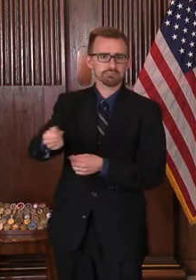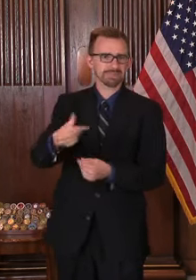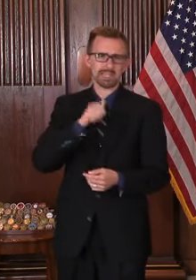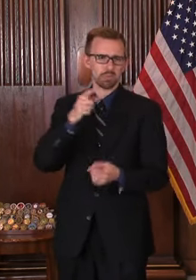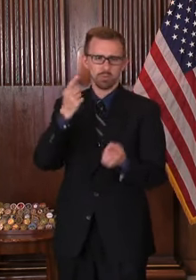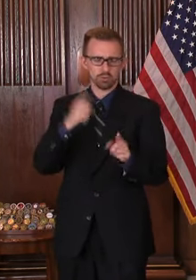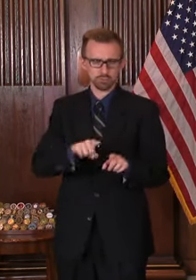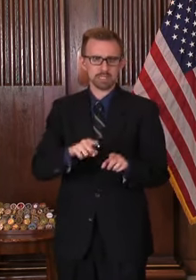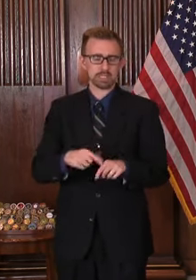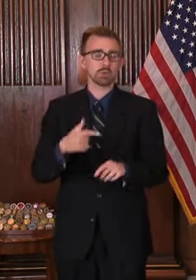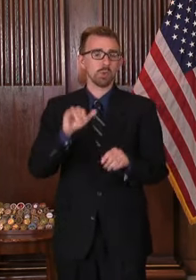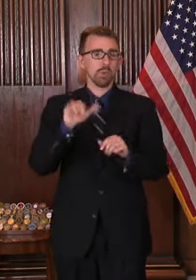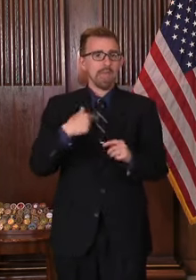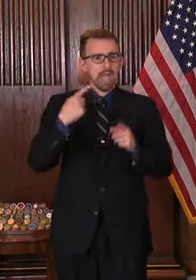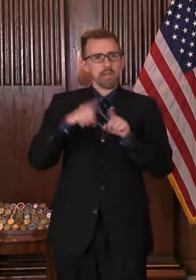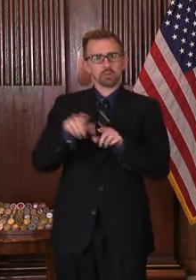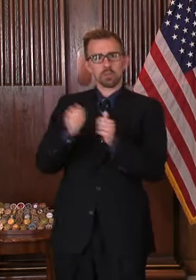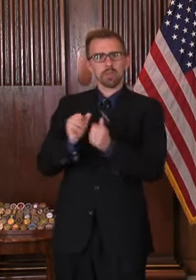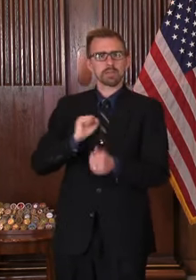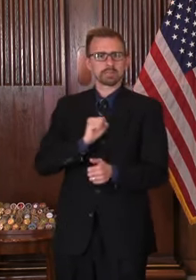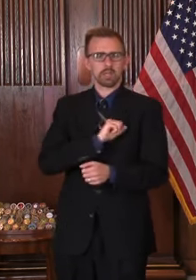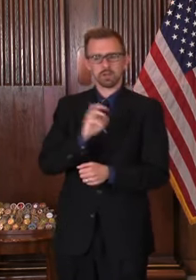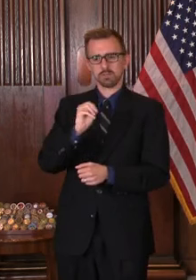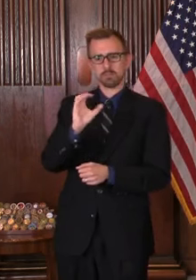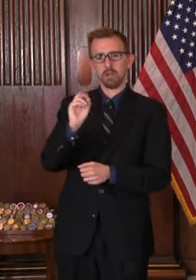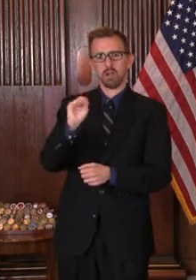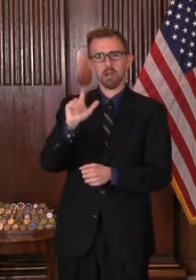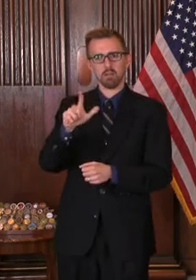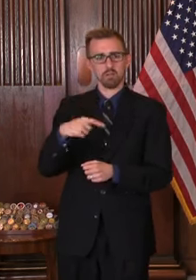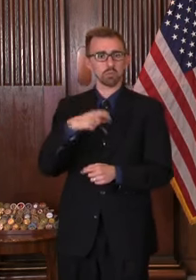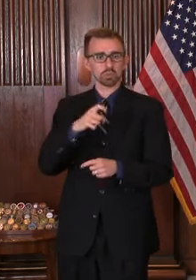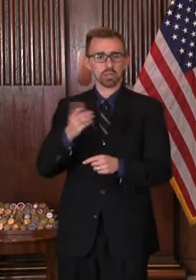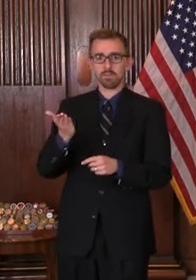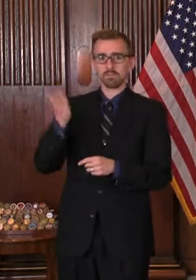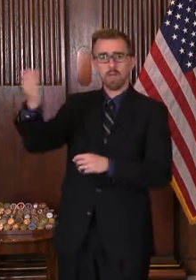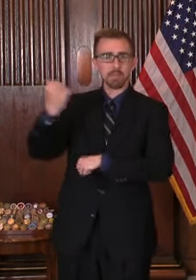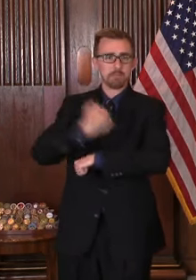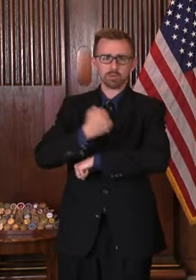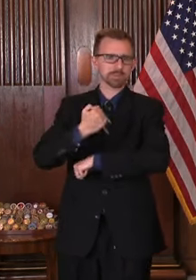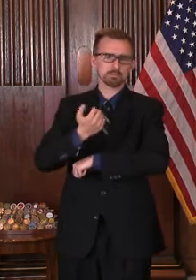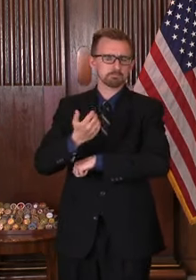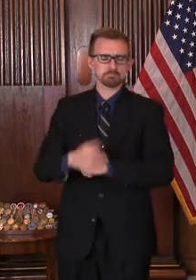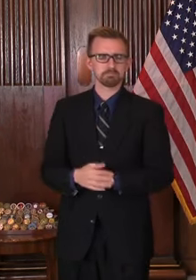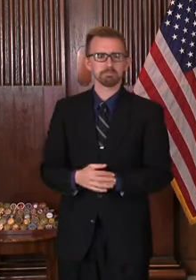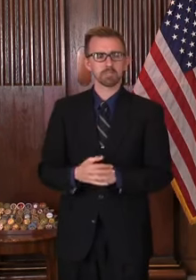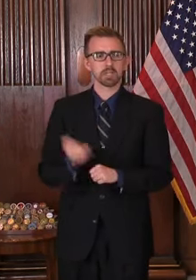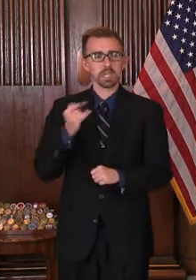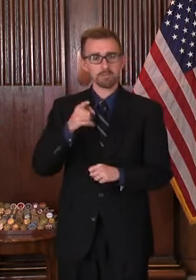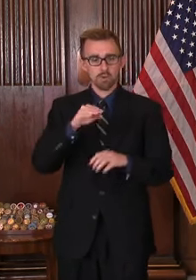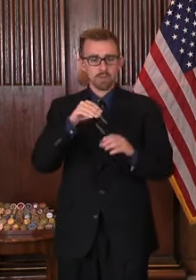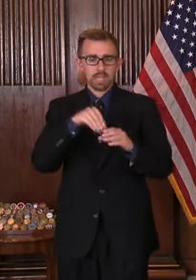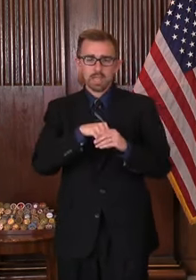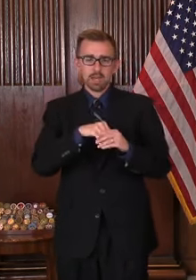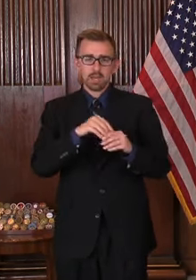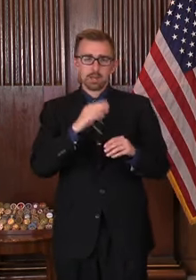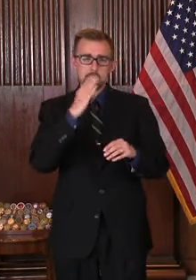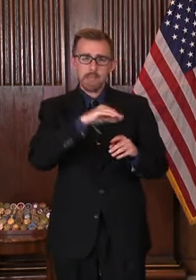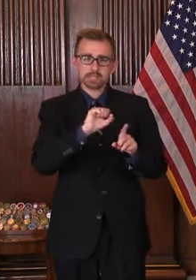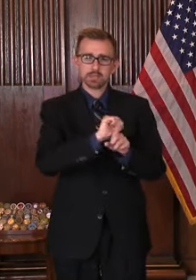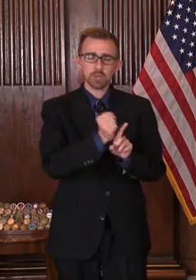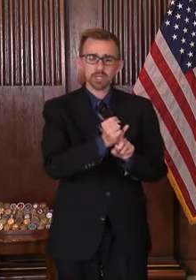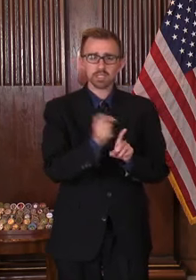agree with what Senator McConnell said. I don't think the states should file bankruptcy. I think if you get your position into bad management, then the people of